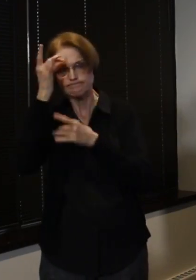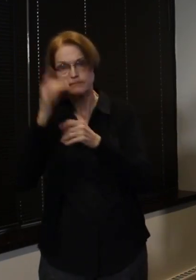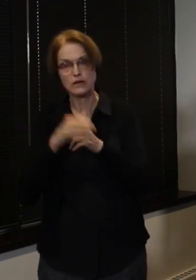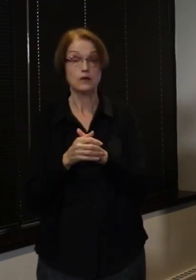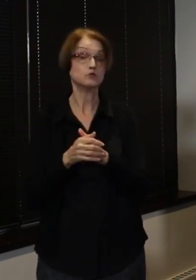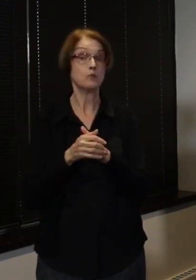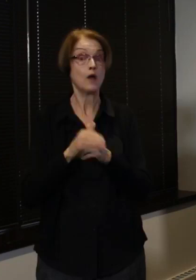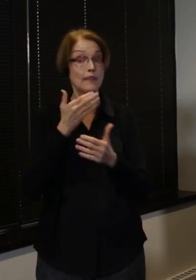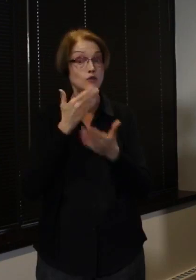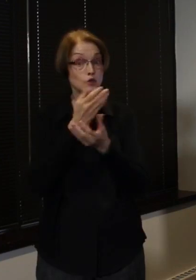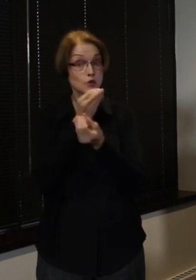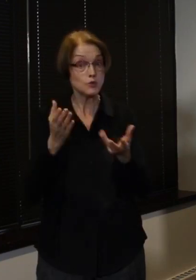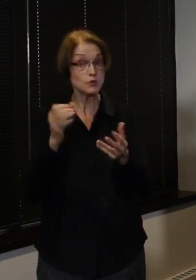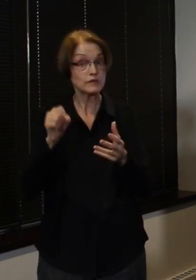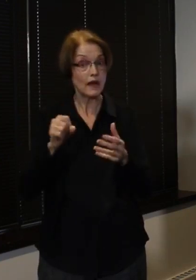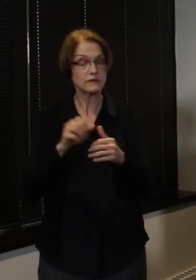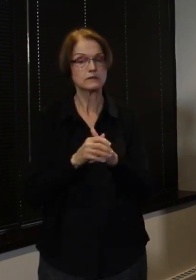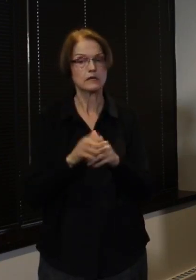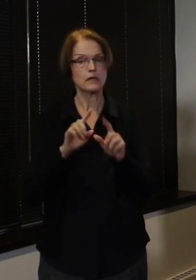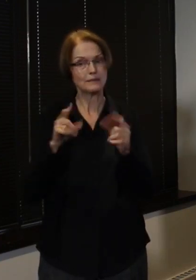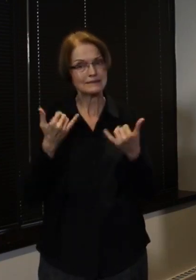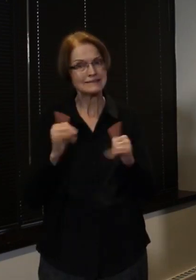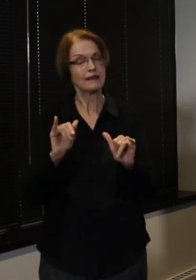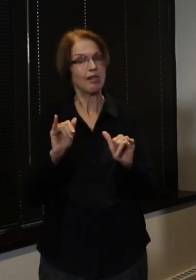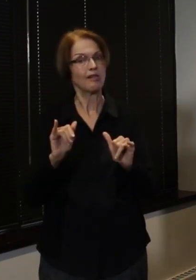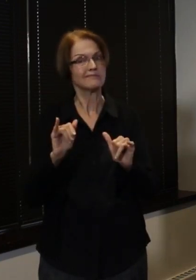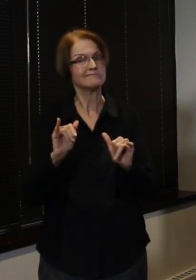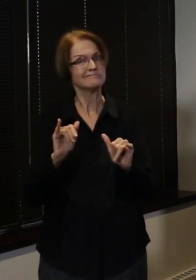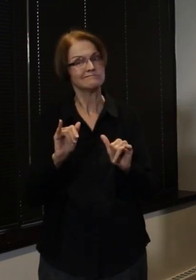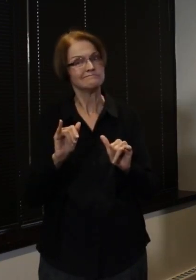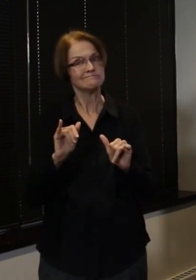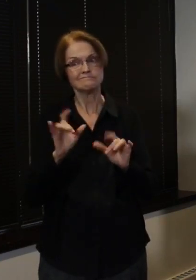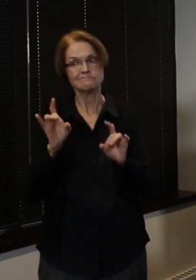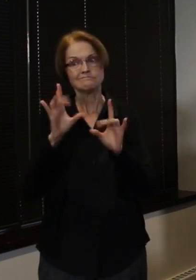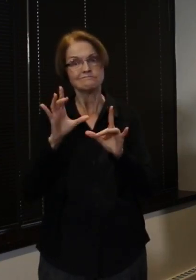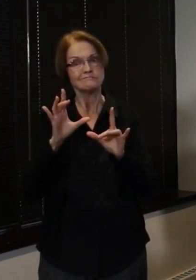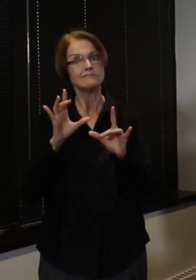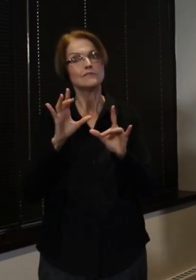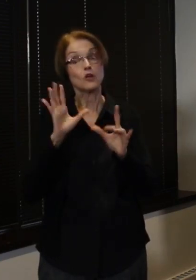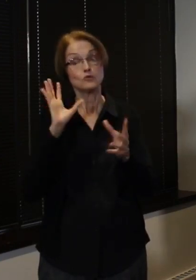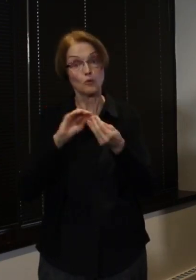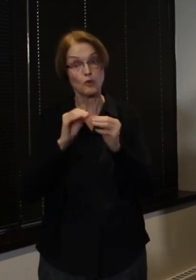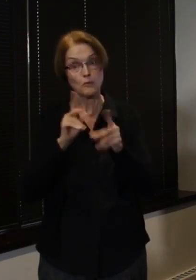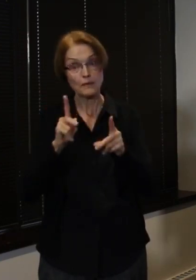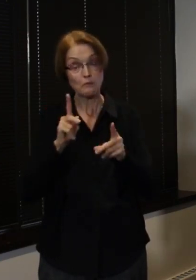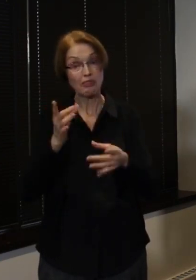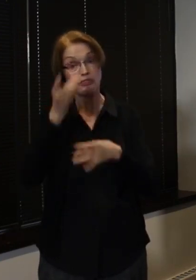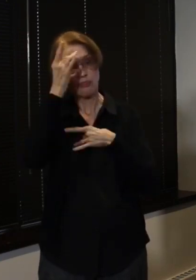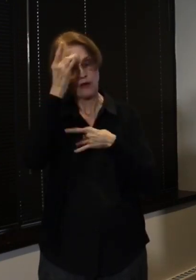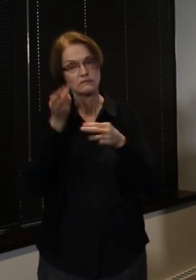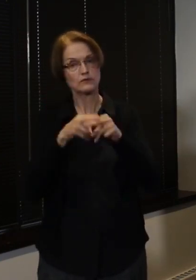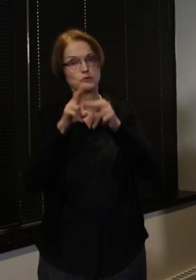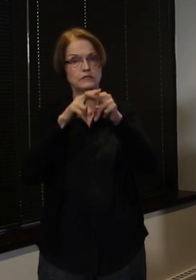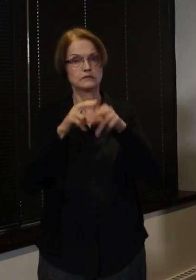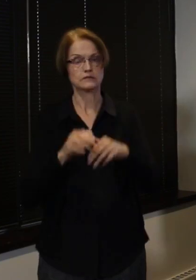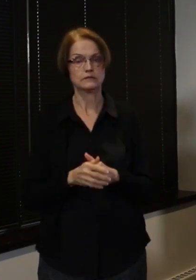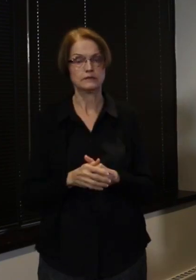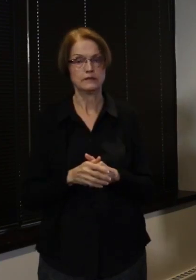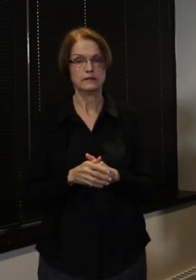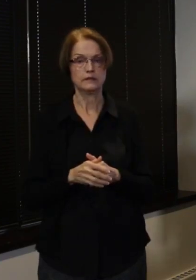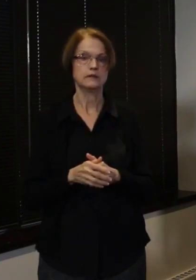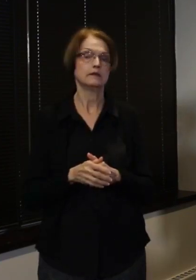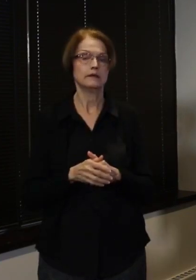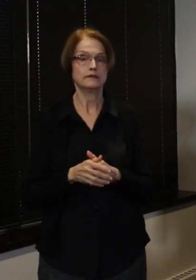news, we're still seeing an increase in the number of cases. And adding on to that we're already starting